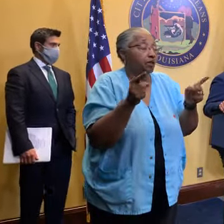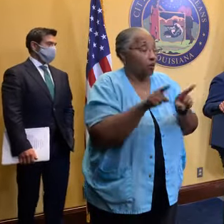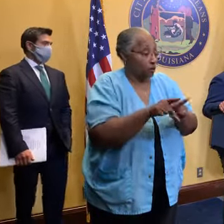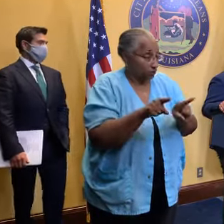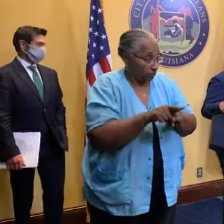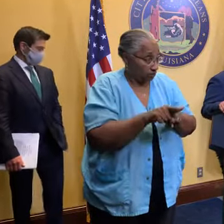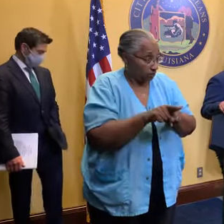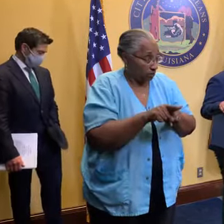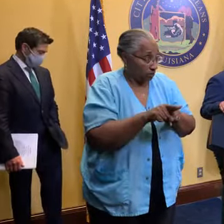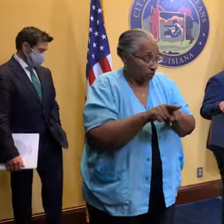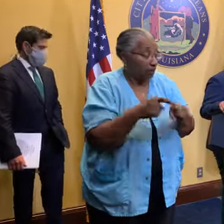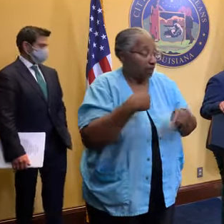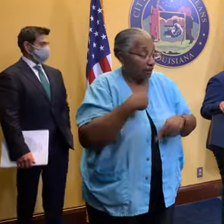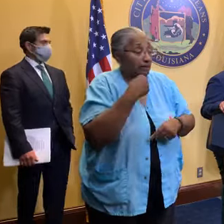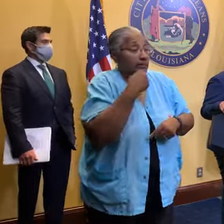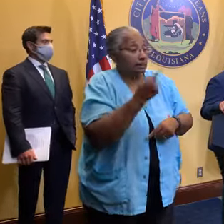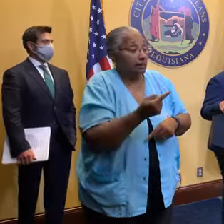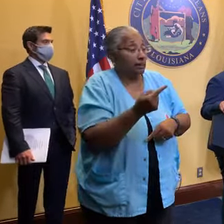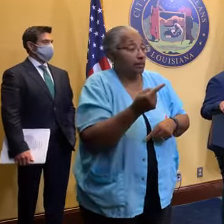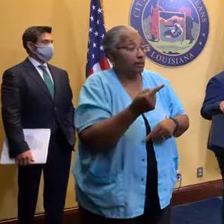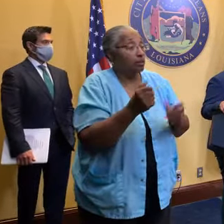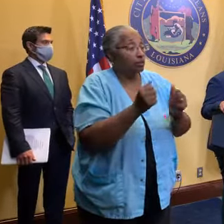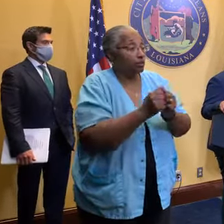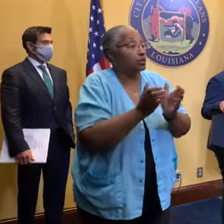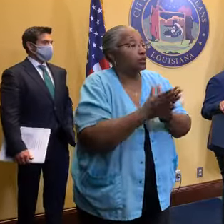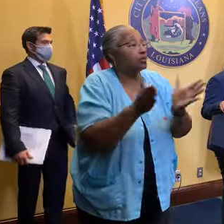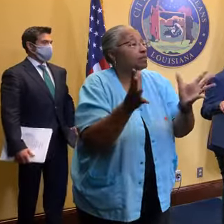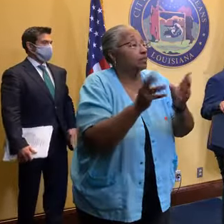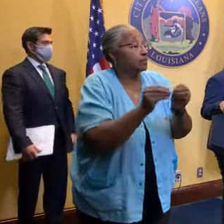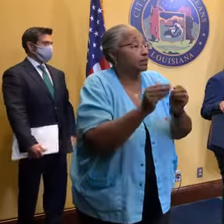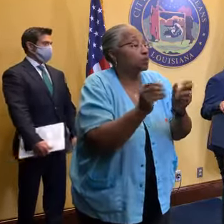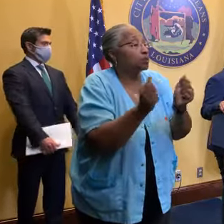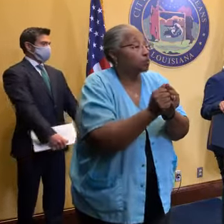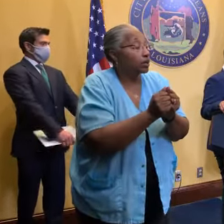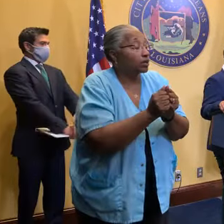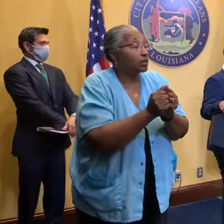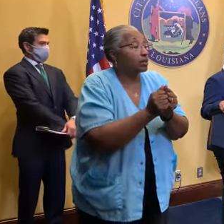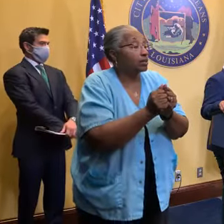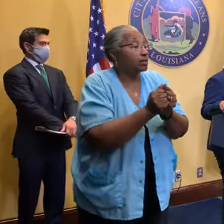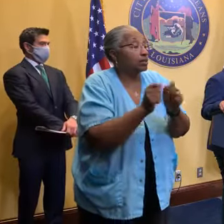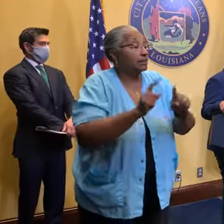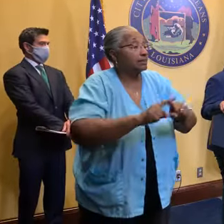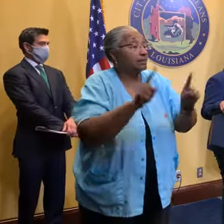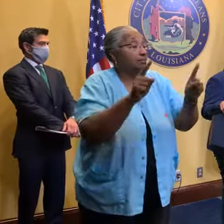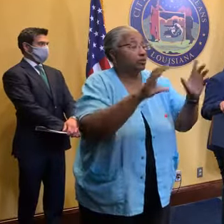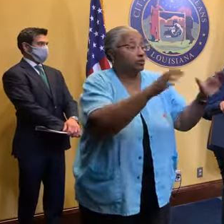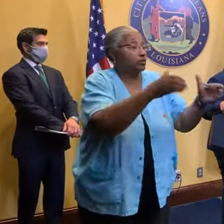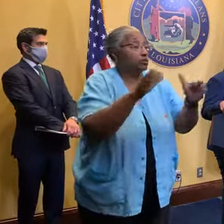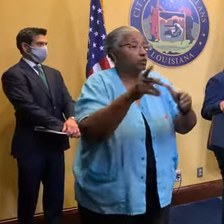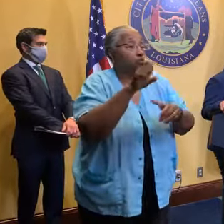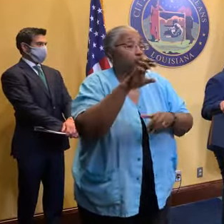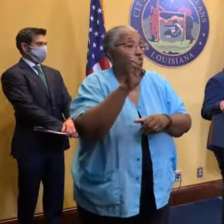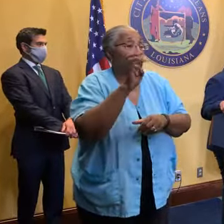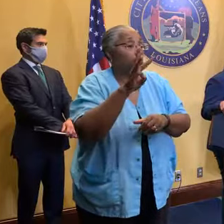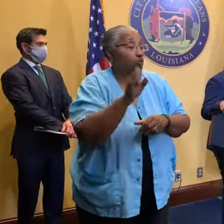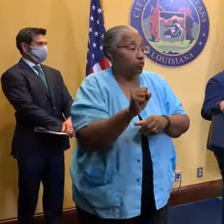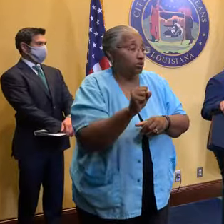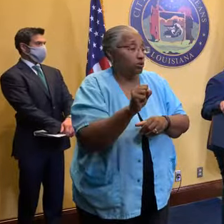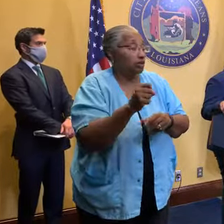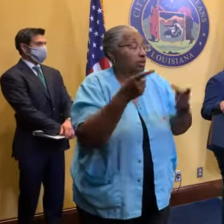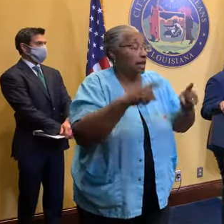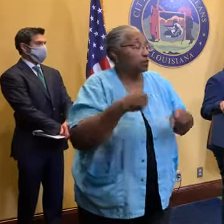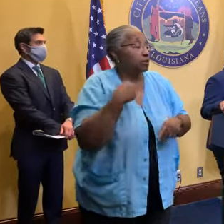Also what I said in the public meeting with the crews was that when we had Mardi Gras this year,